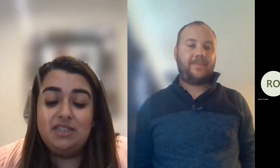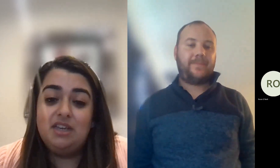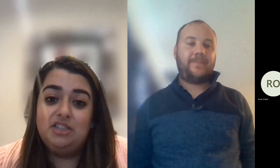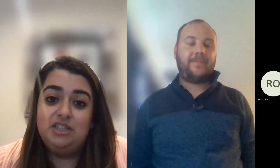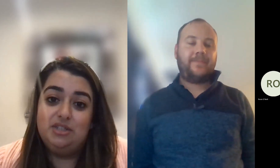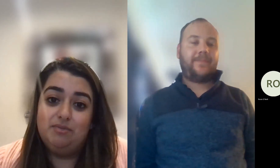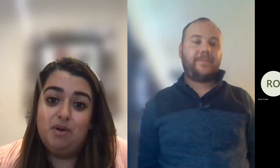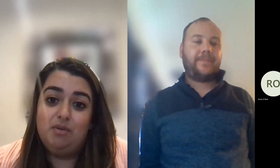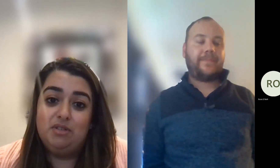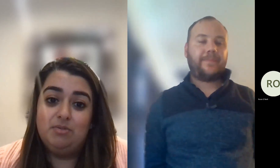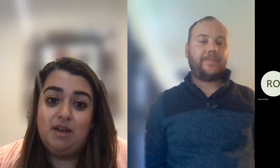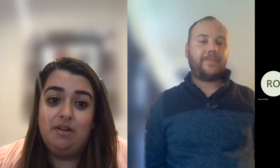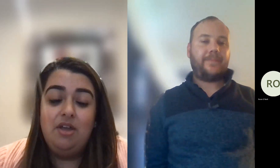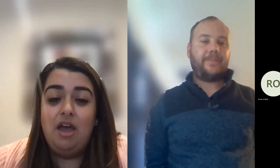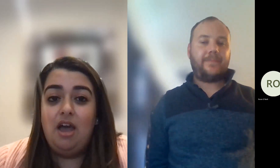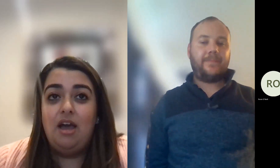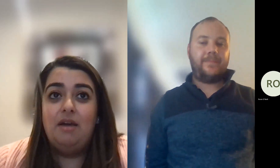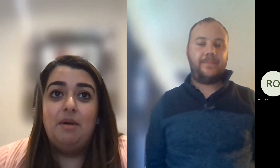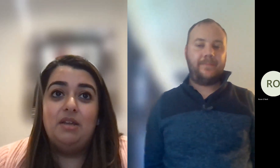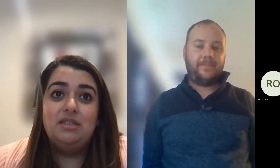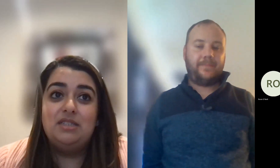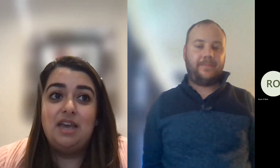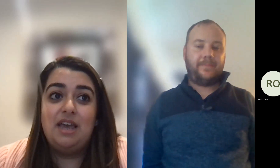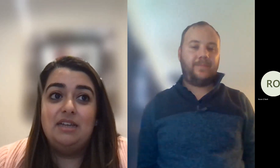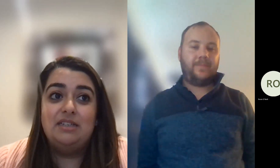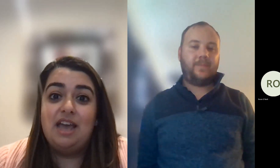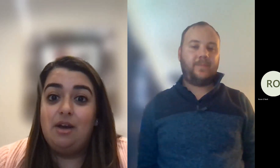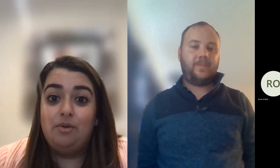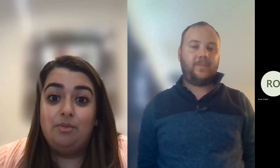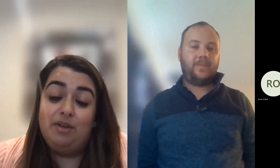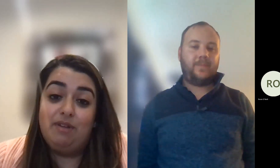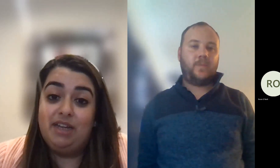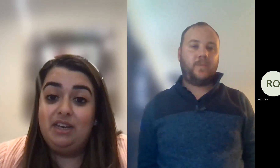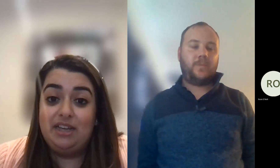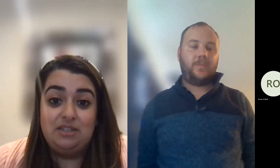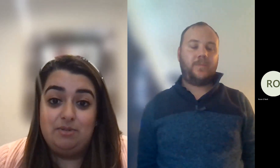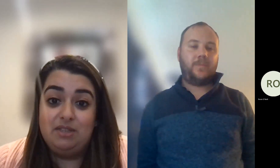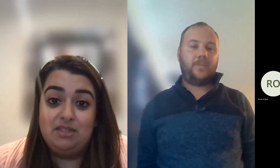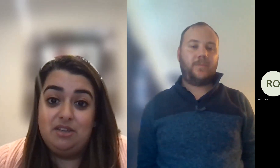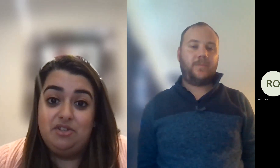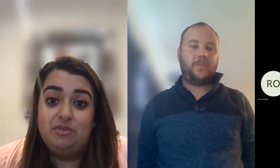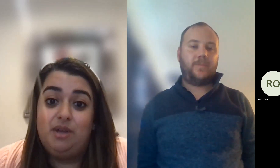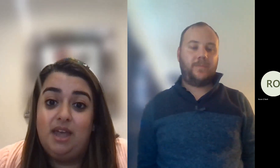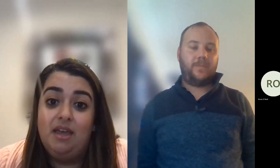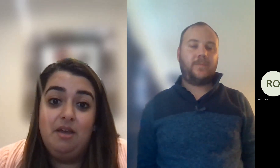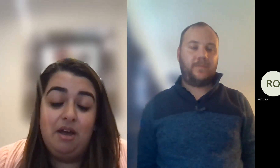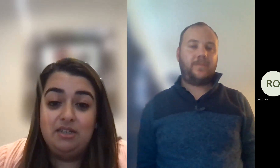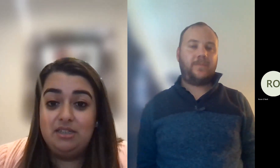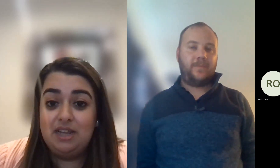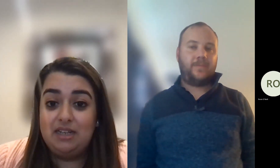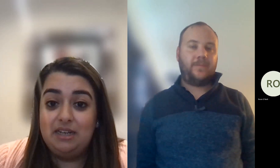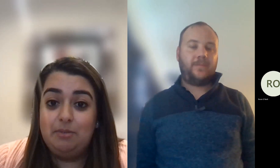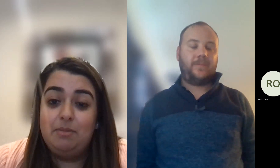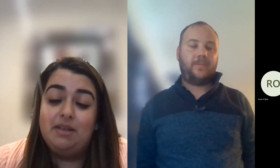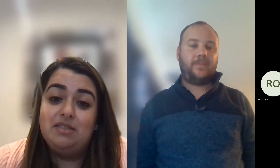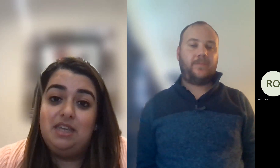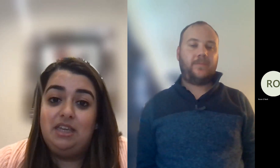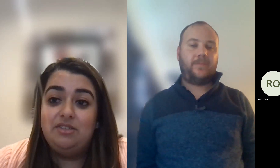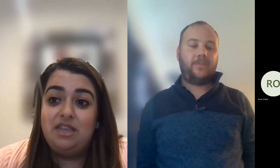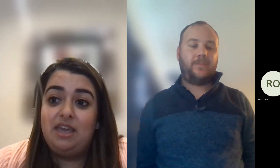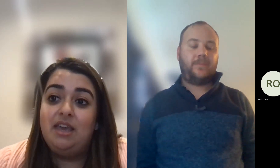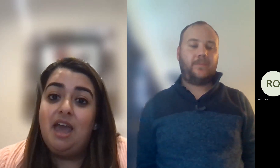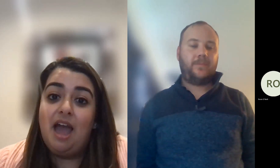do your research into the role as well. Understand how we're regulated within social care, understand a little bit